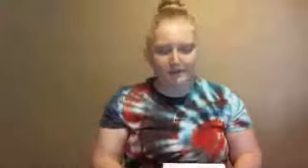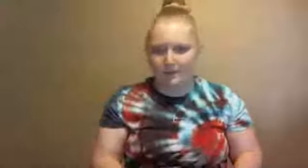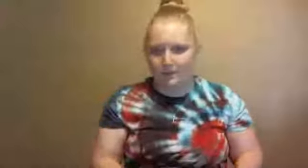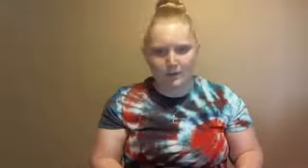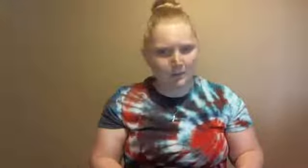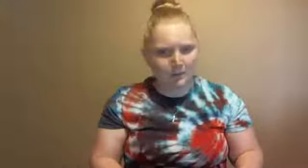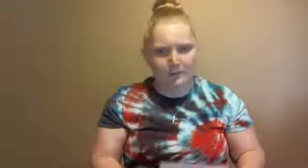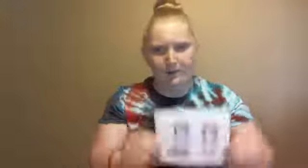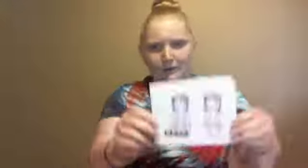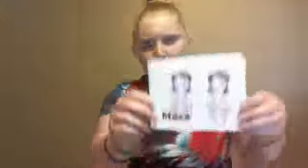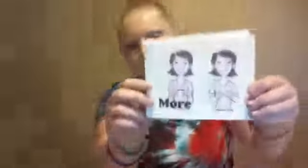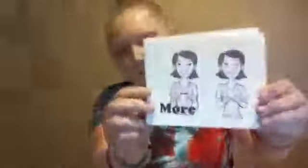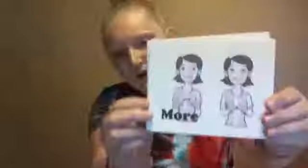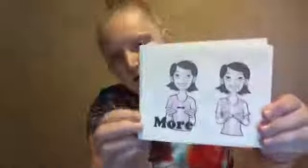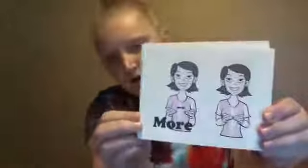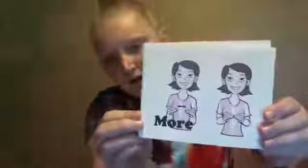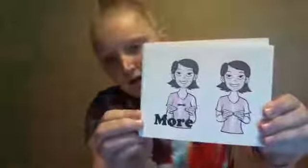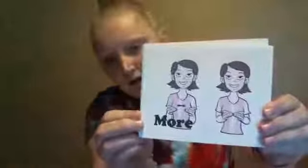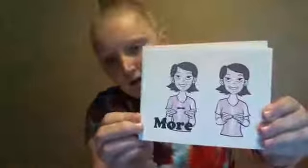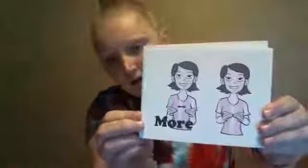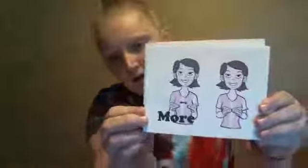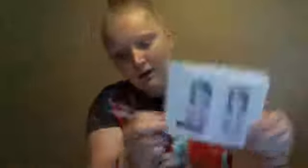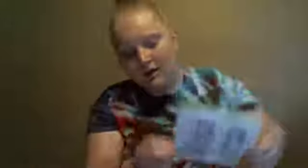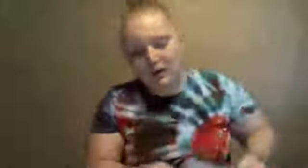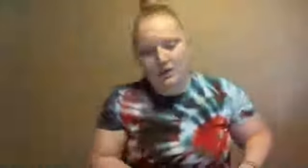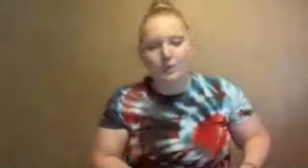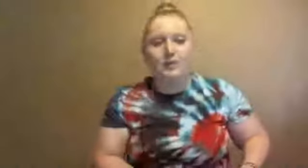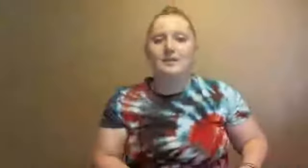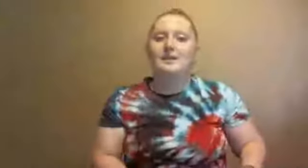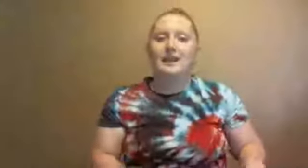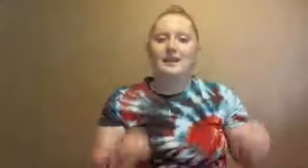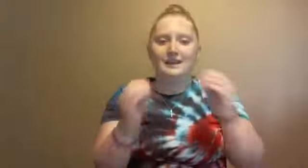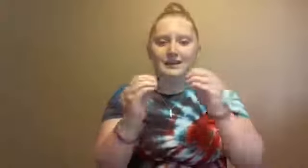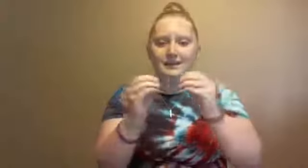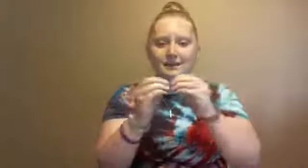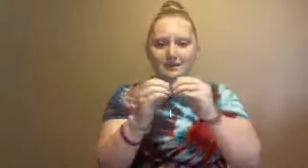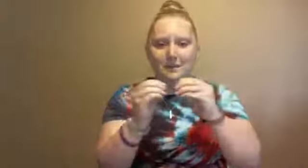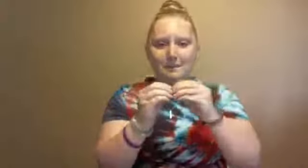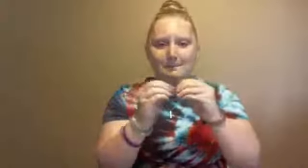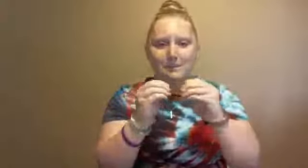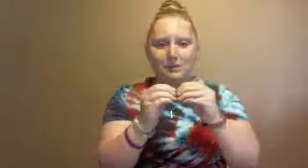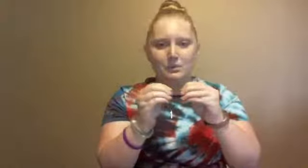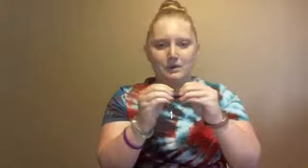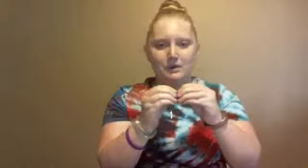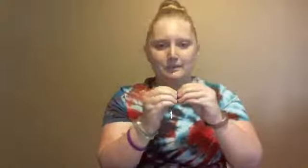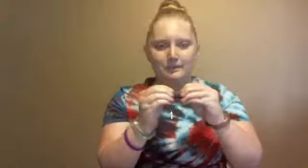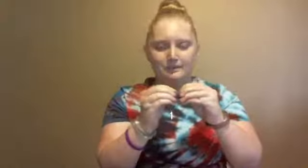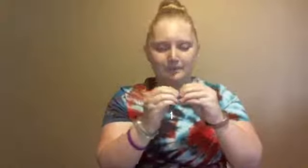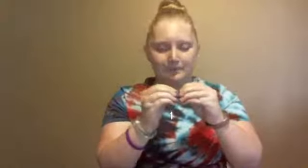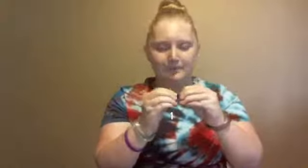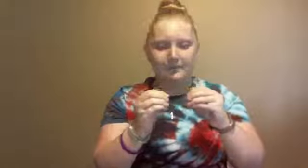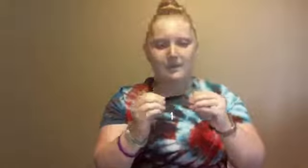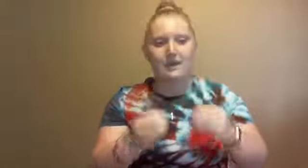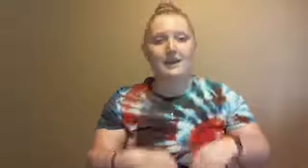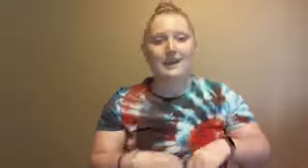hungry and wanted more food, you would sign it like this. More. And